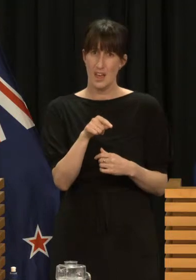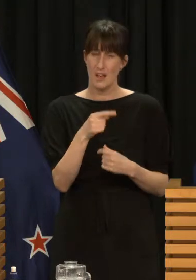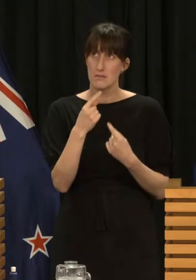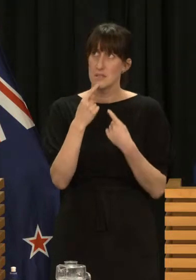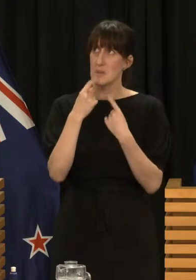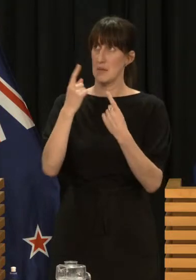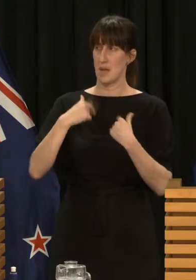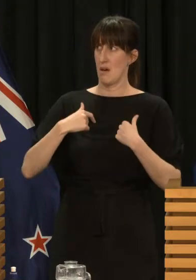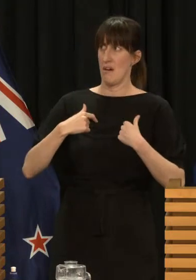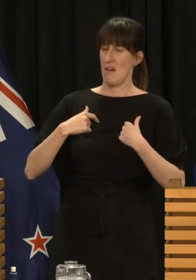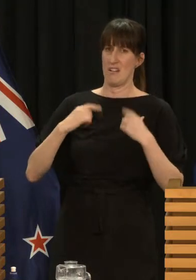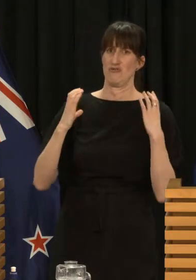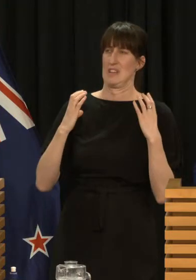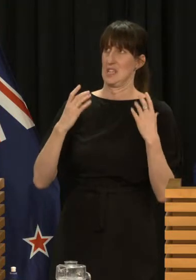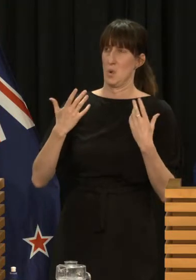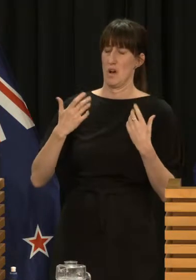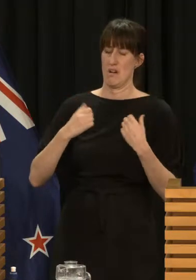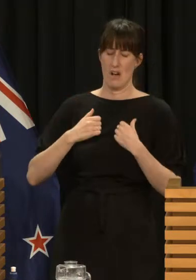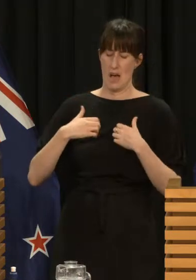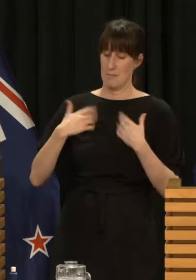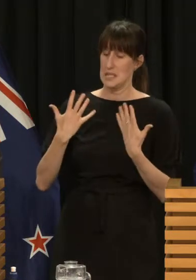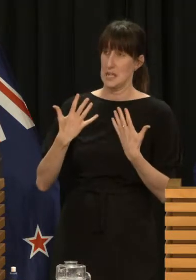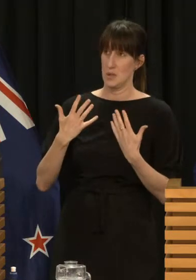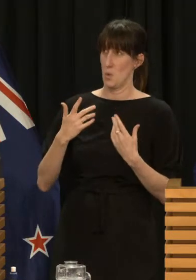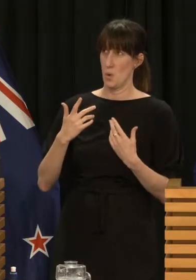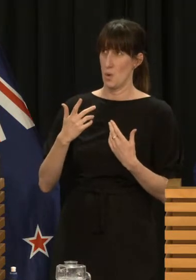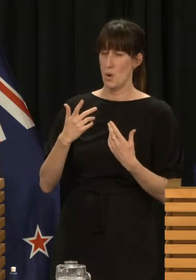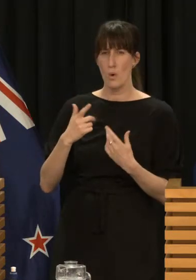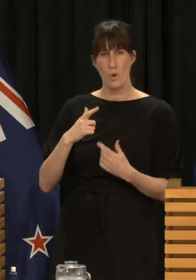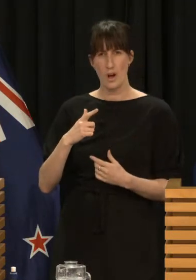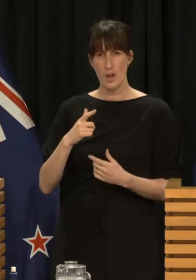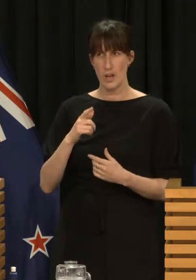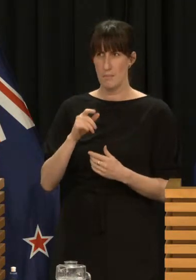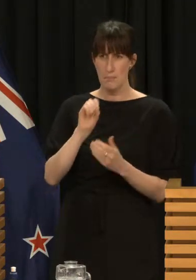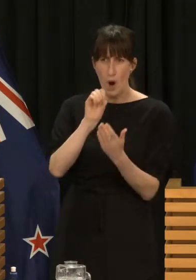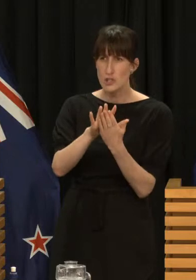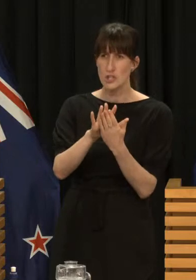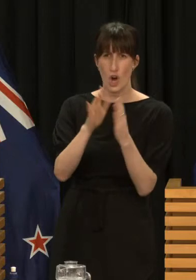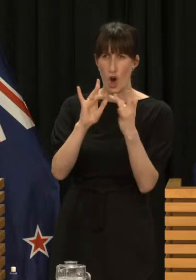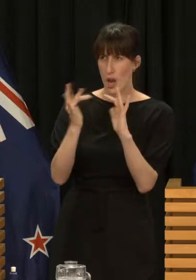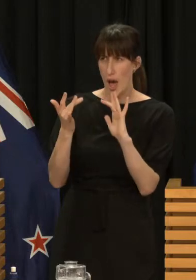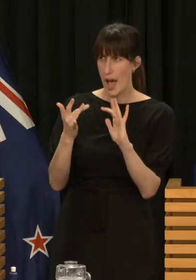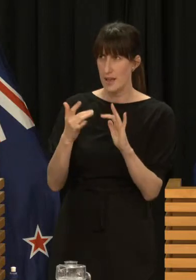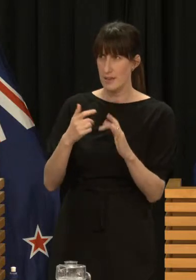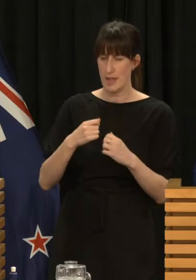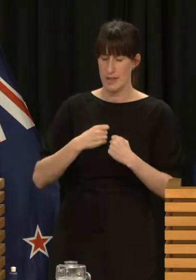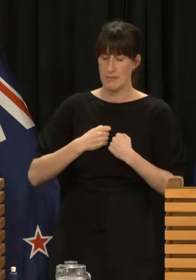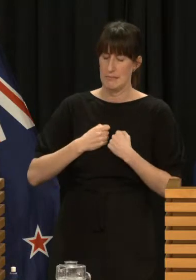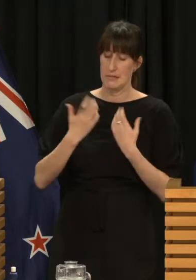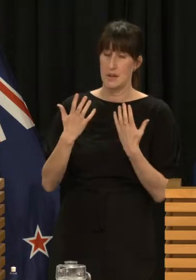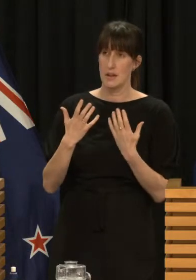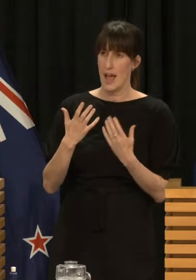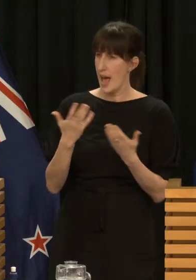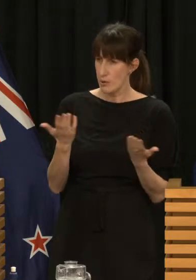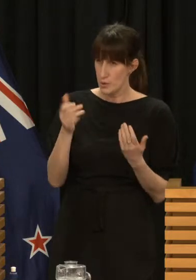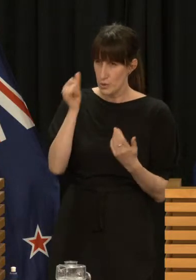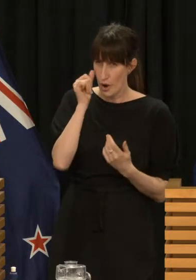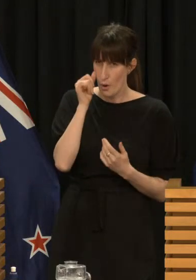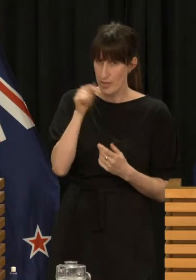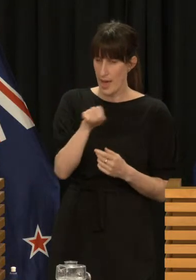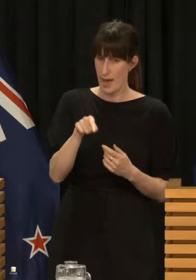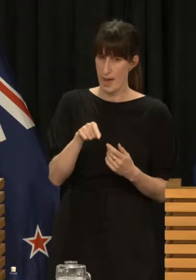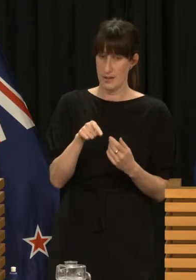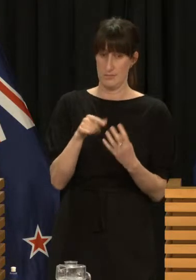that need to raise that today? Yes, they have been in regular contact with public health officials who have been keeping in contact with them. We are